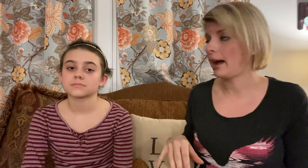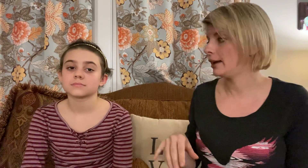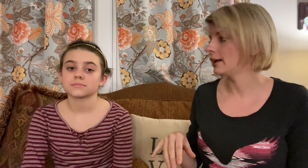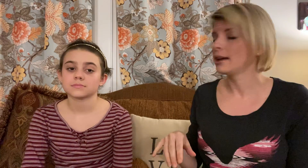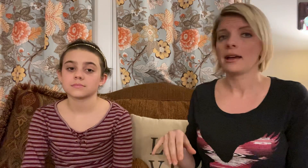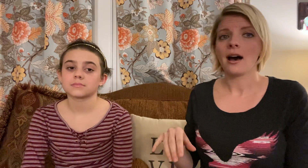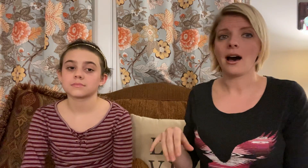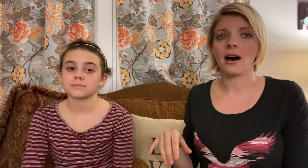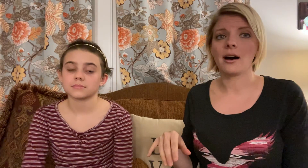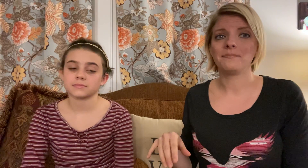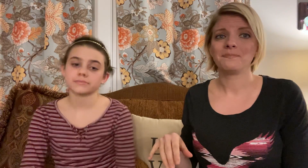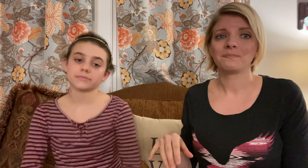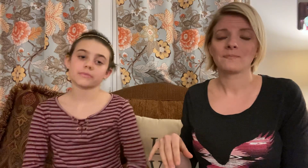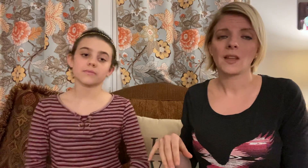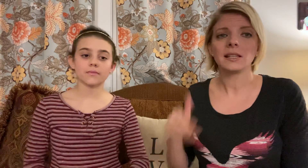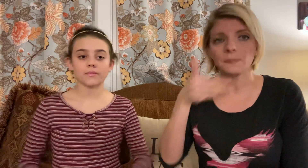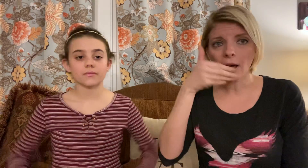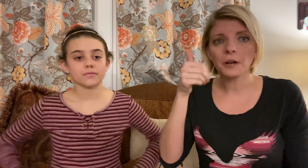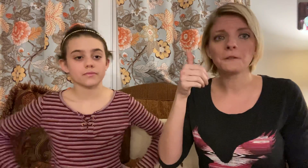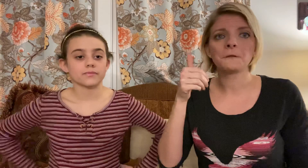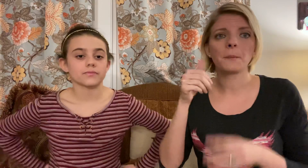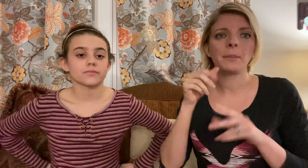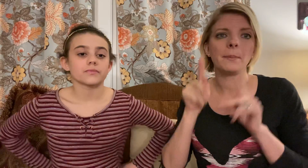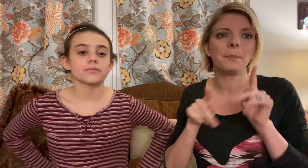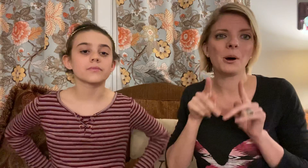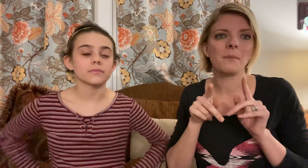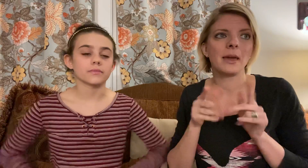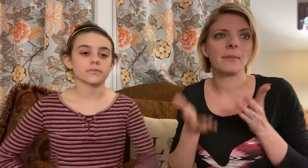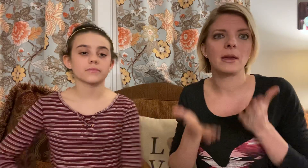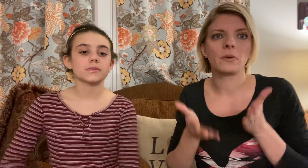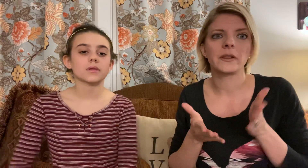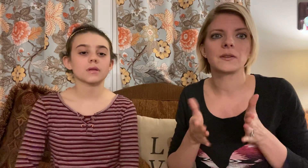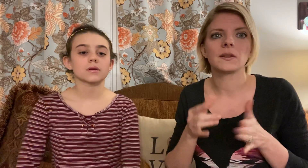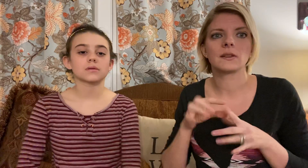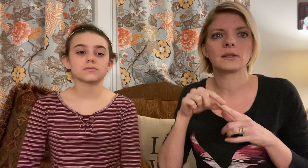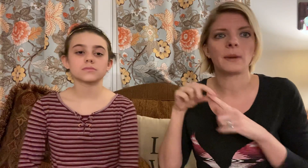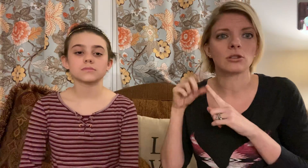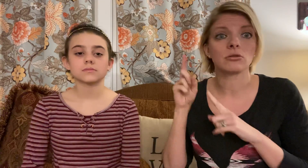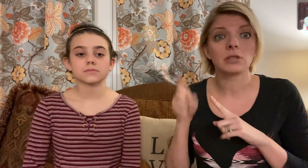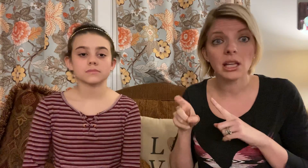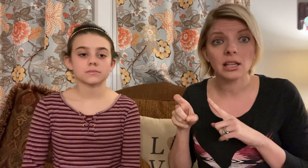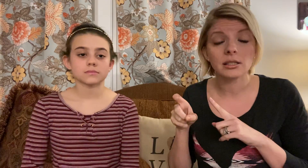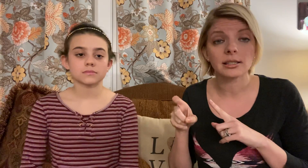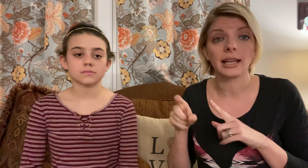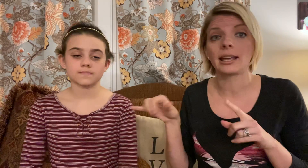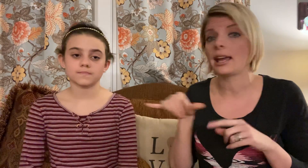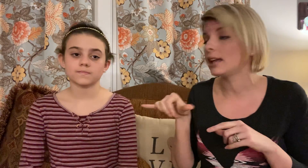okay? It's better for people maybe with special needs like